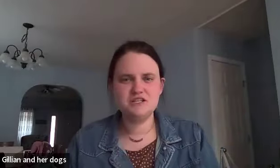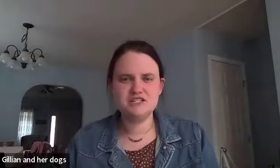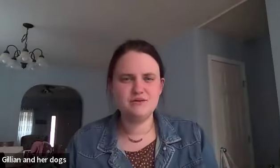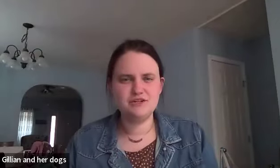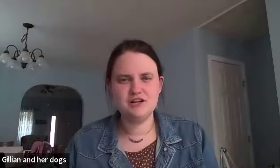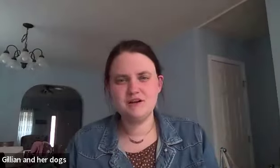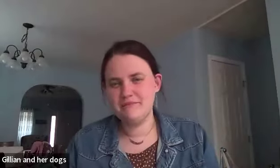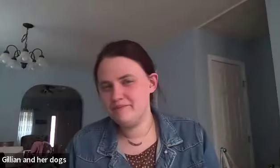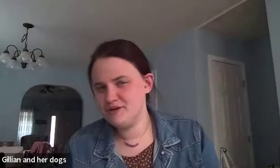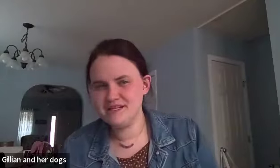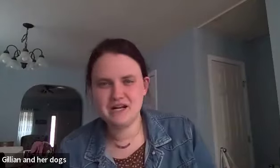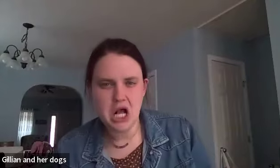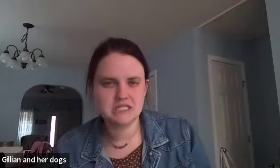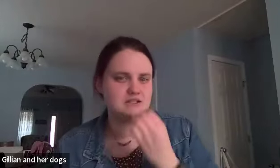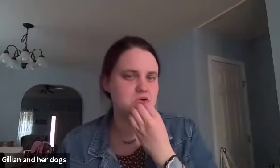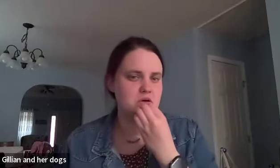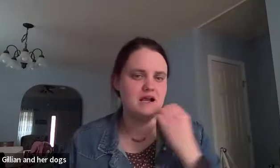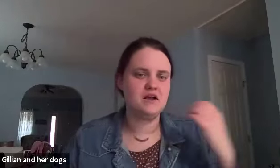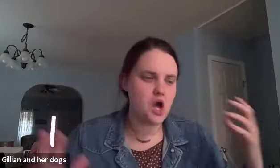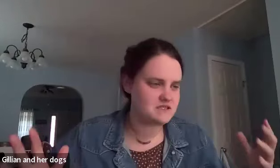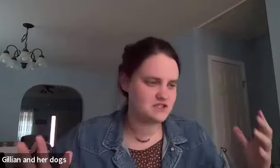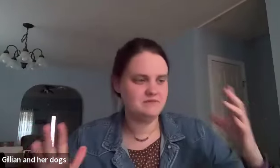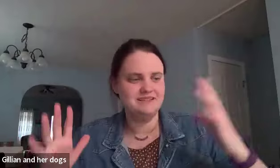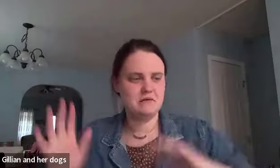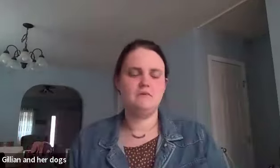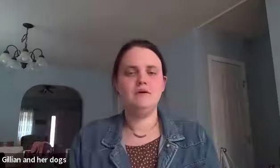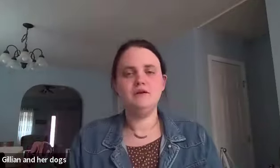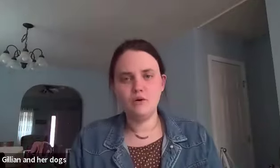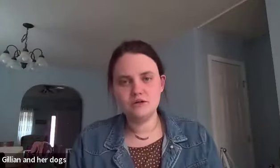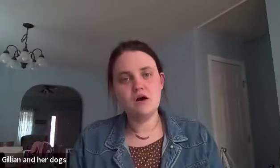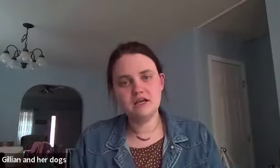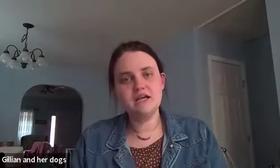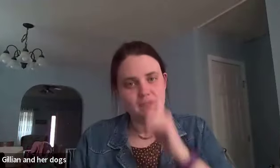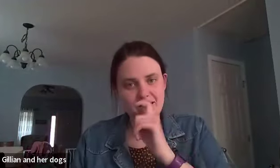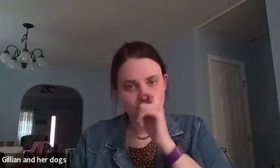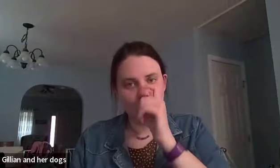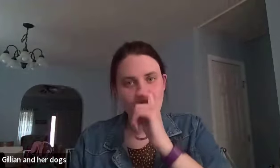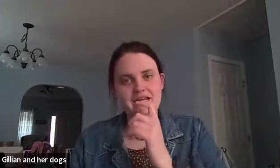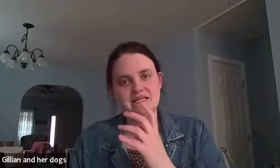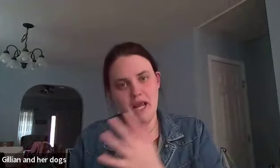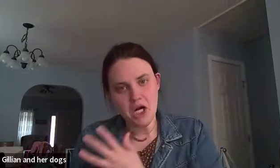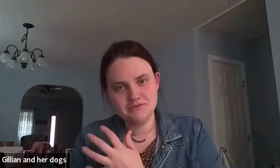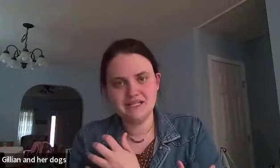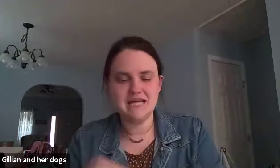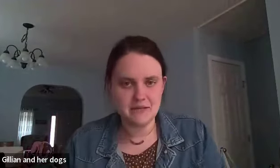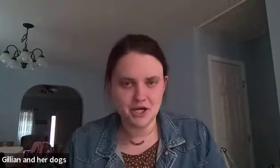be just like when you're talking about a person in a costume or a costume. No, we're talking about a doll that is a bear, a teddy